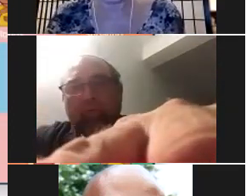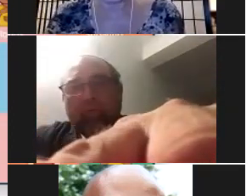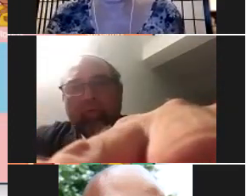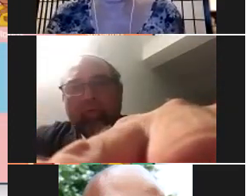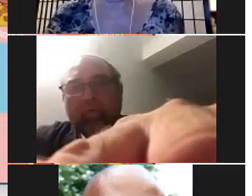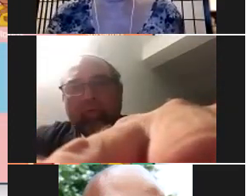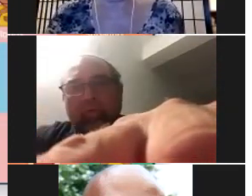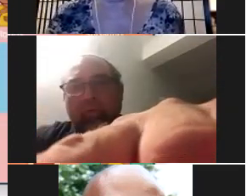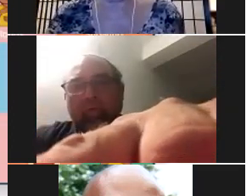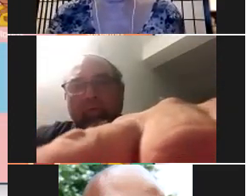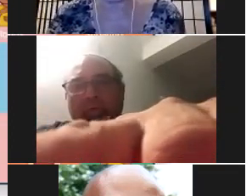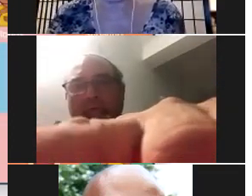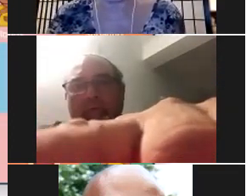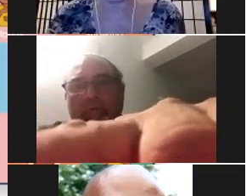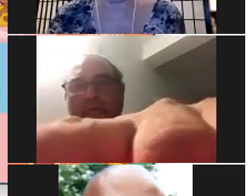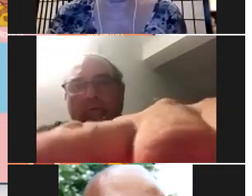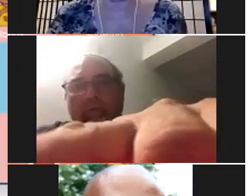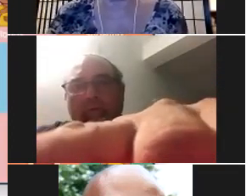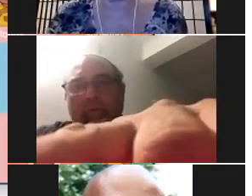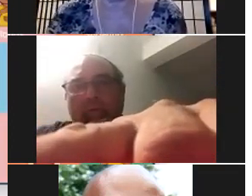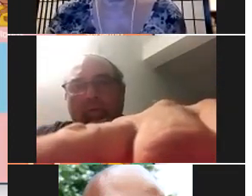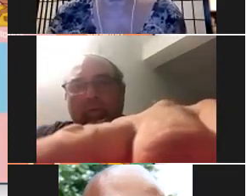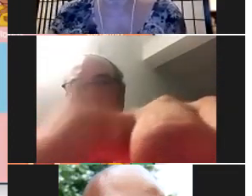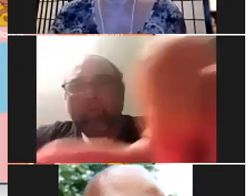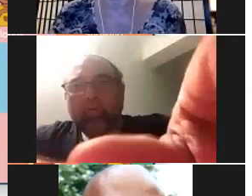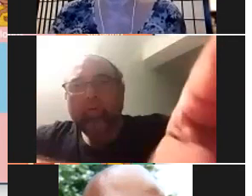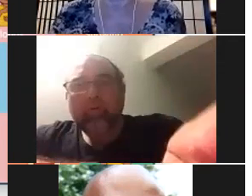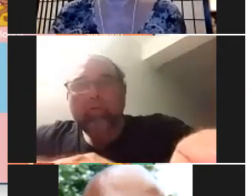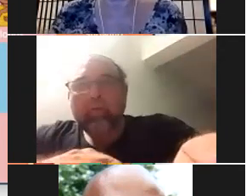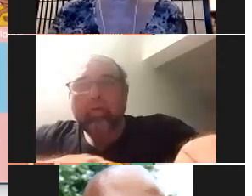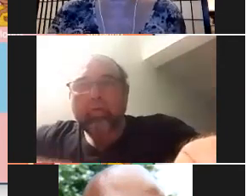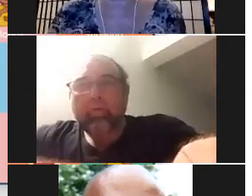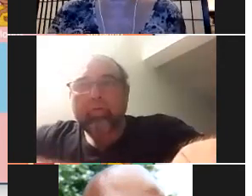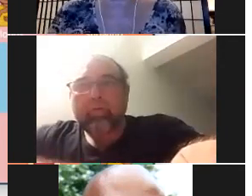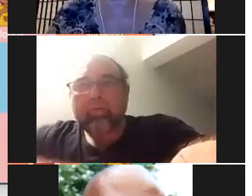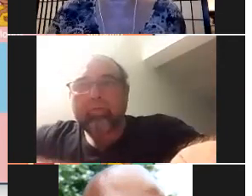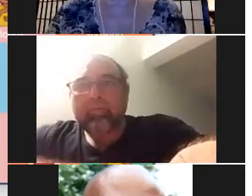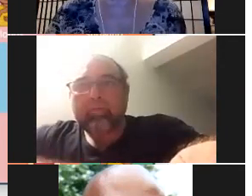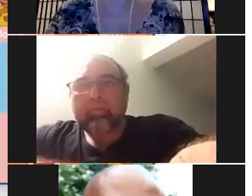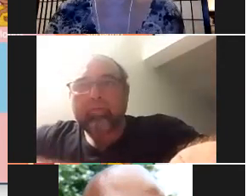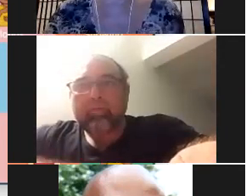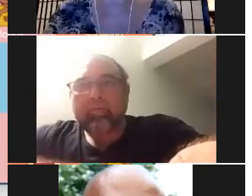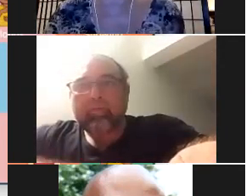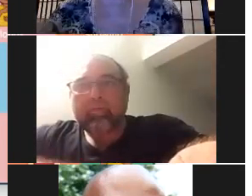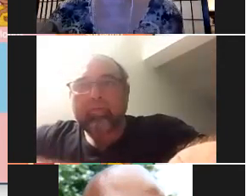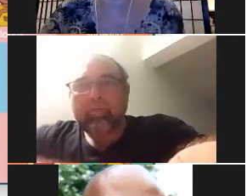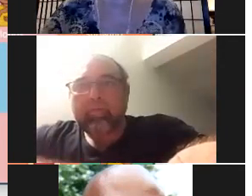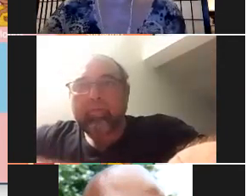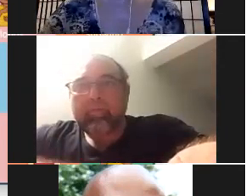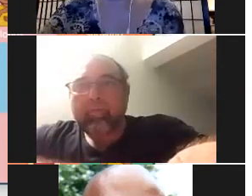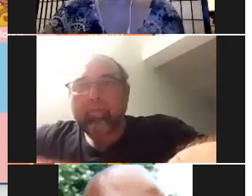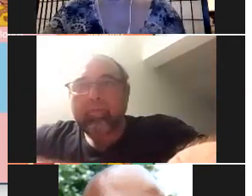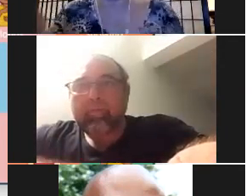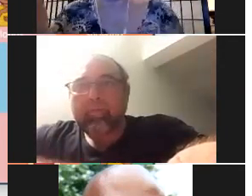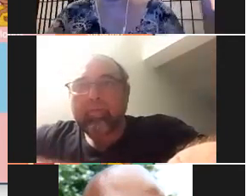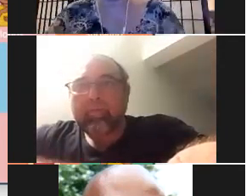days, months, and seasons, and also colors, but that's on the next slide. I can't actually see the slides on my phone,